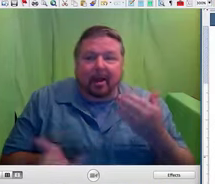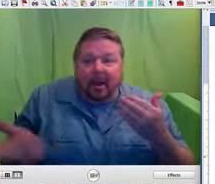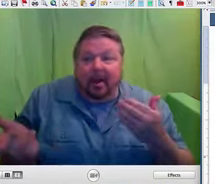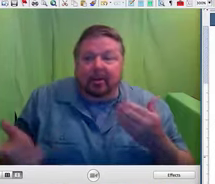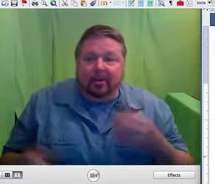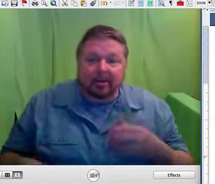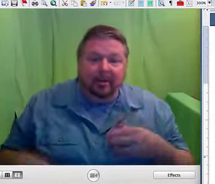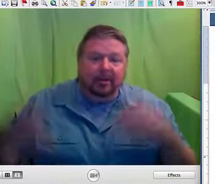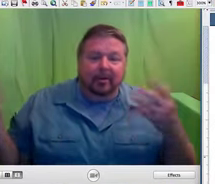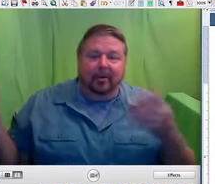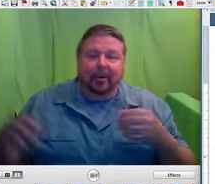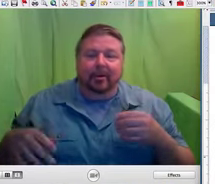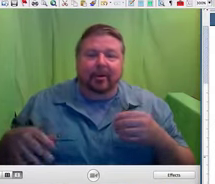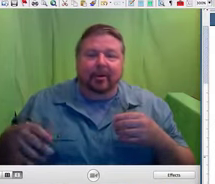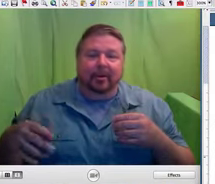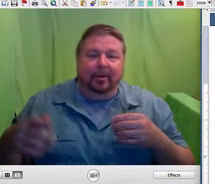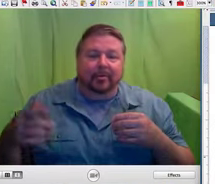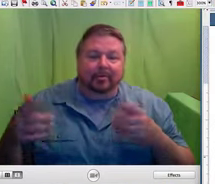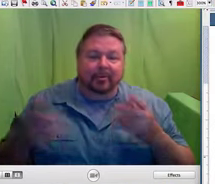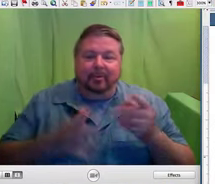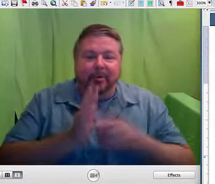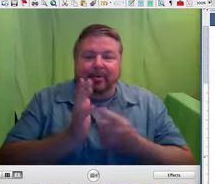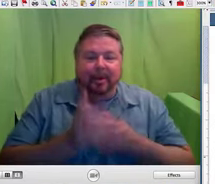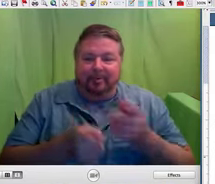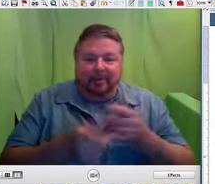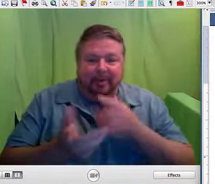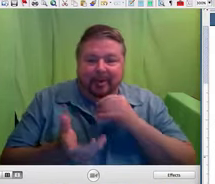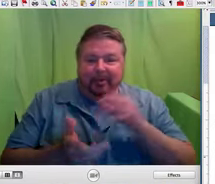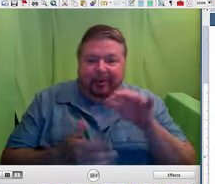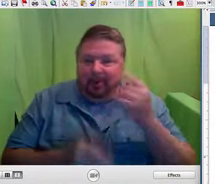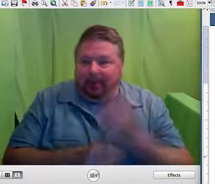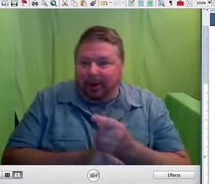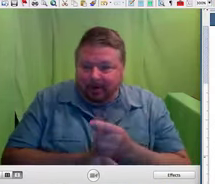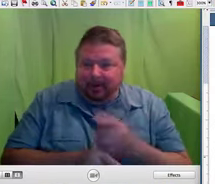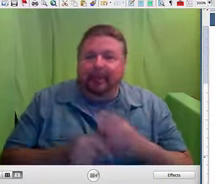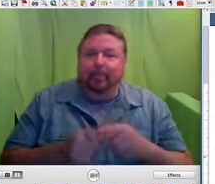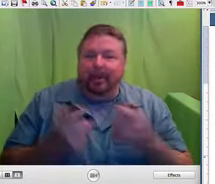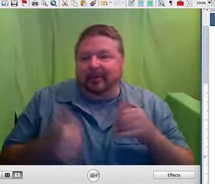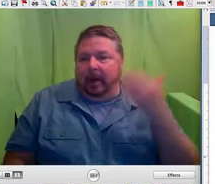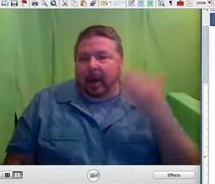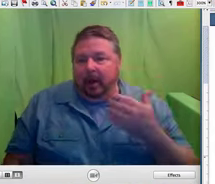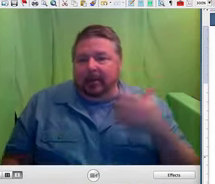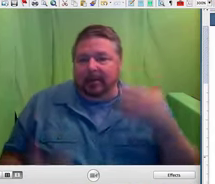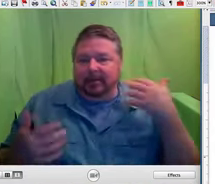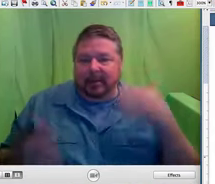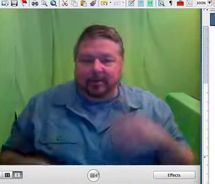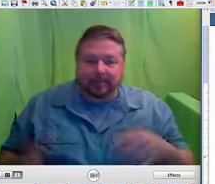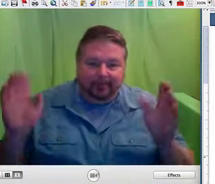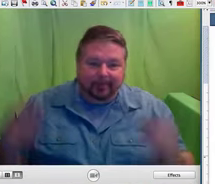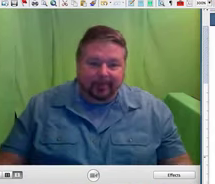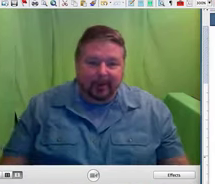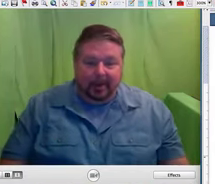an all right? So sometimes it doesn't spell right, but it's still an